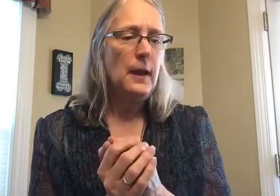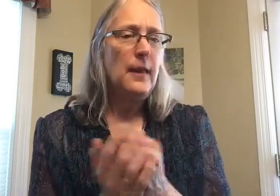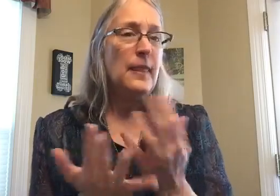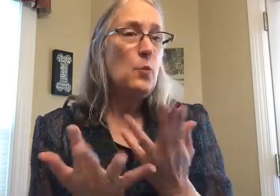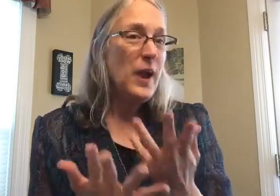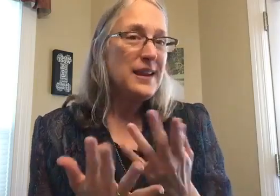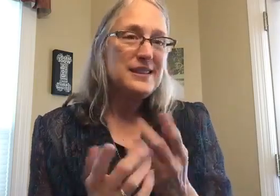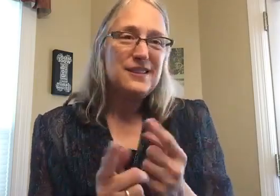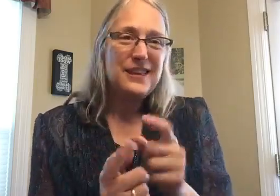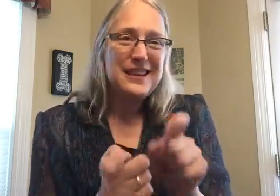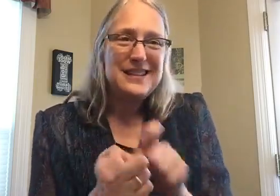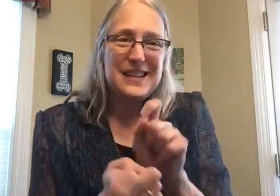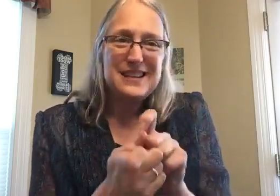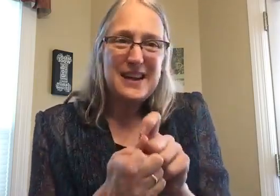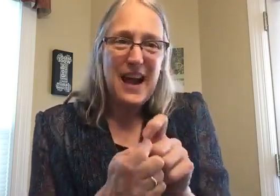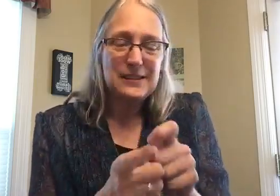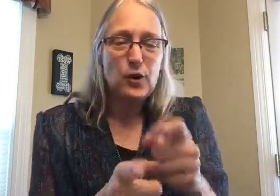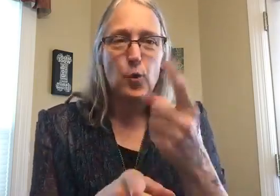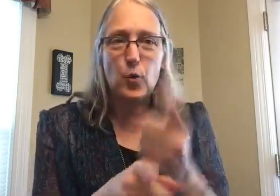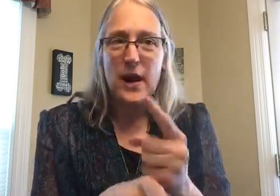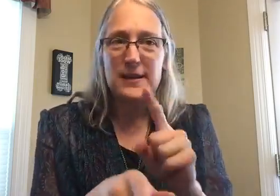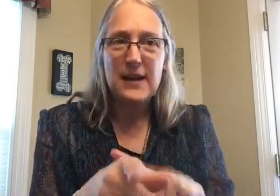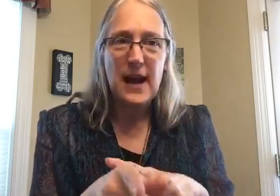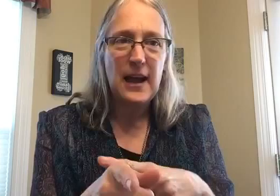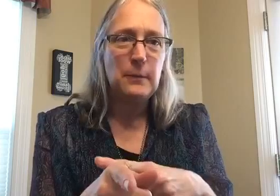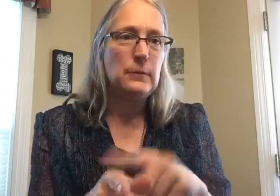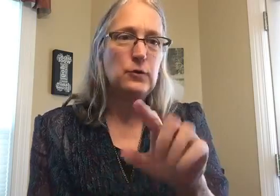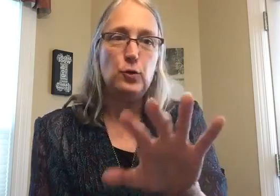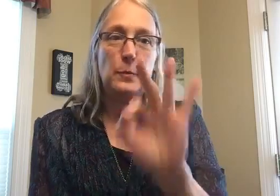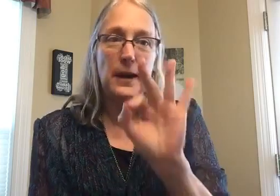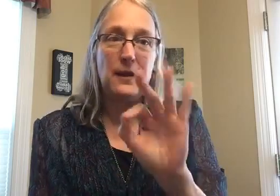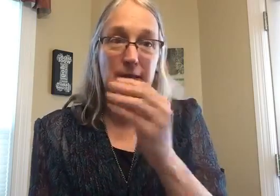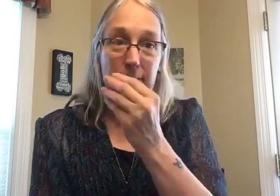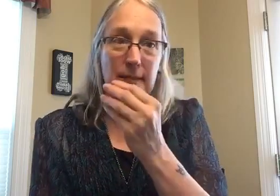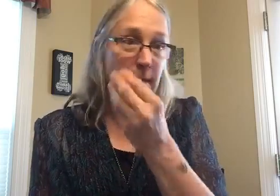they wait until it's the exact right time to pick the